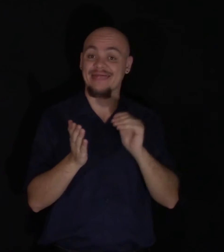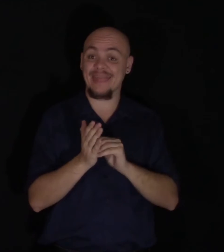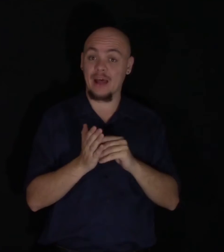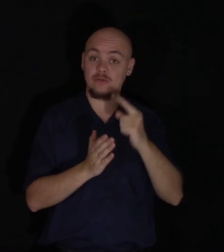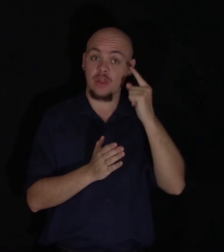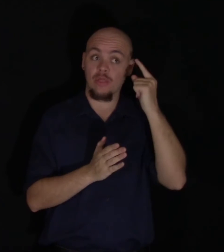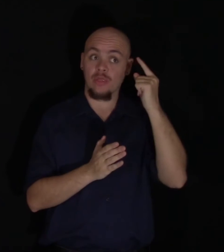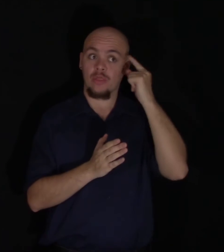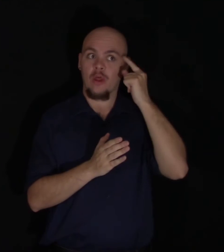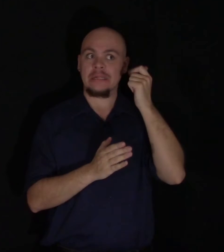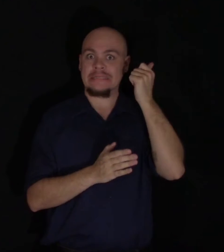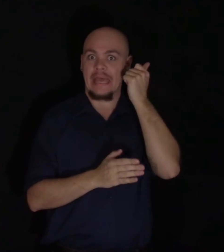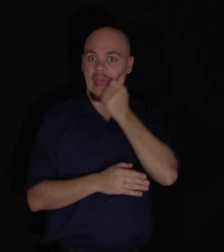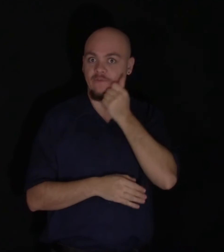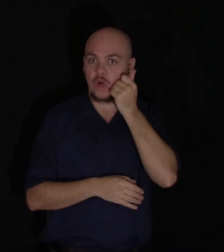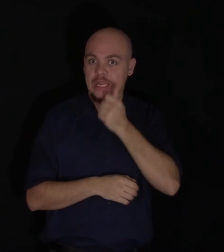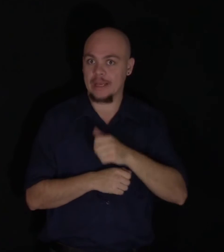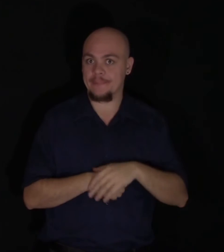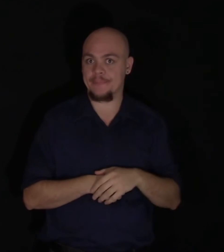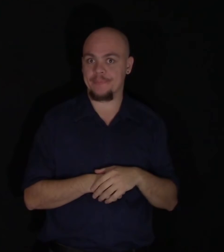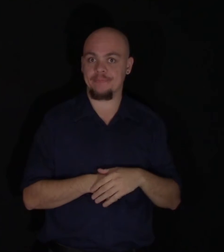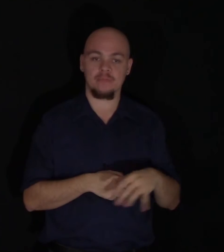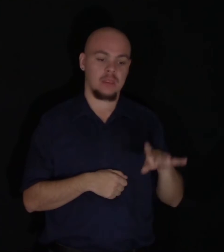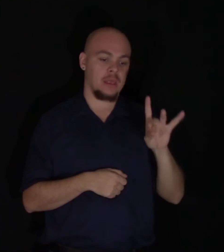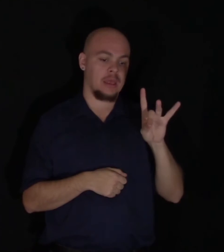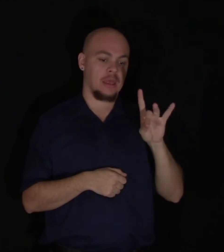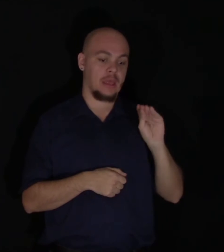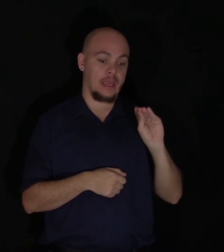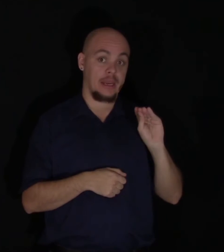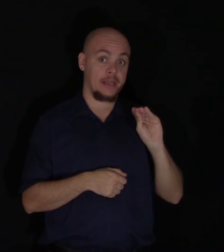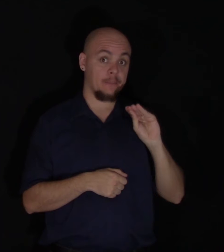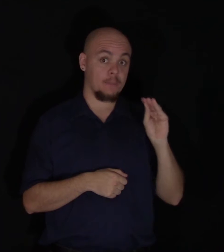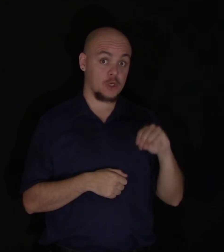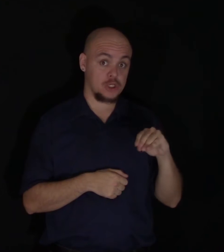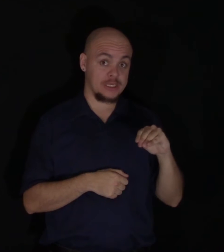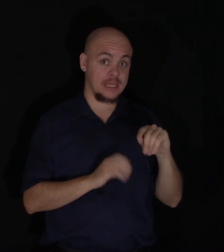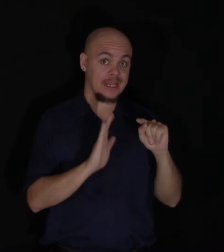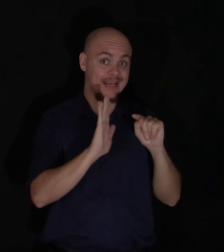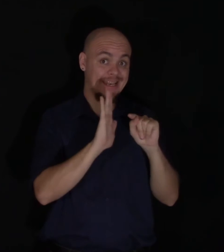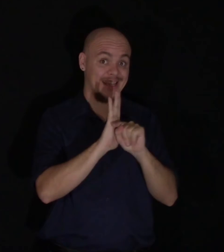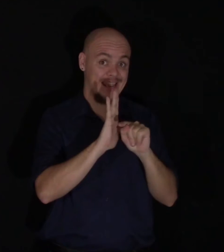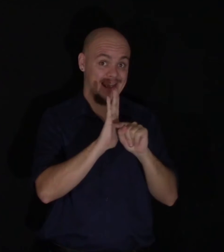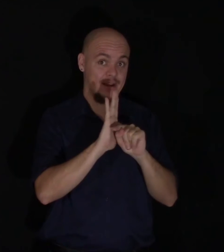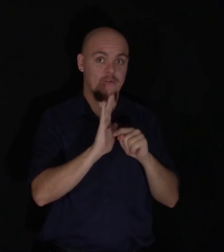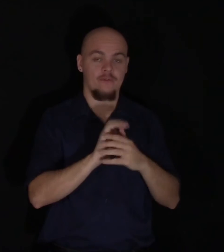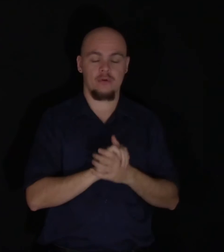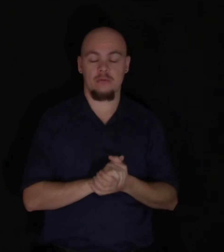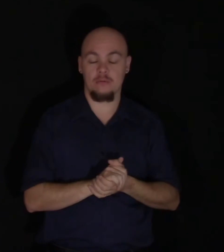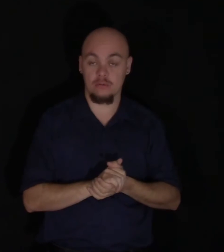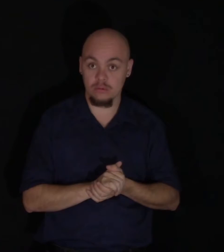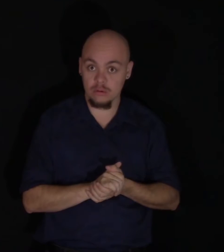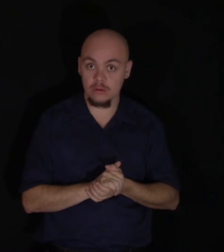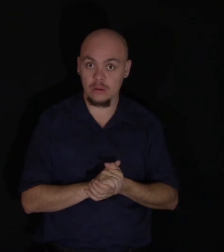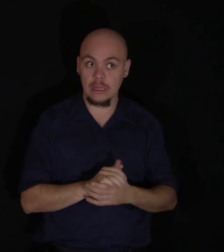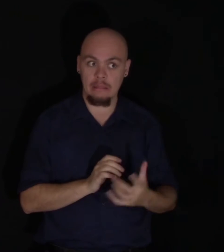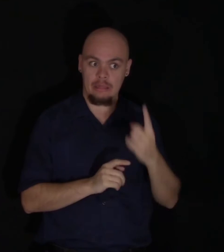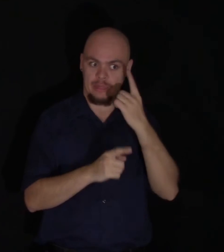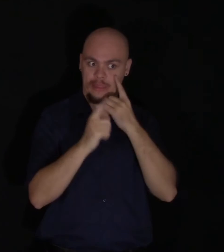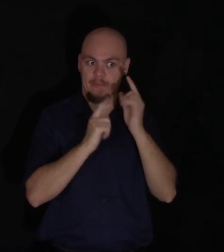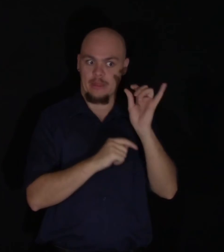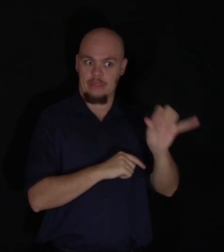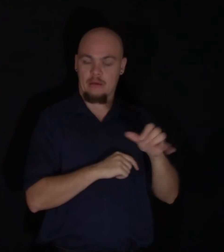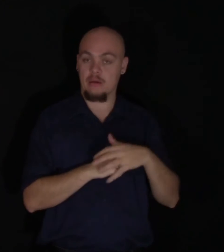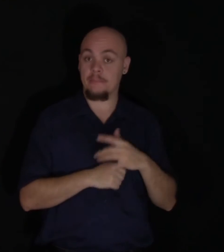daily basis. And 80% of them are negative. 80%, think about it. As a